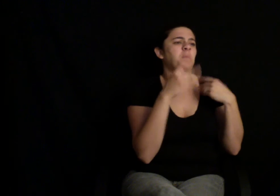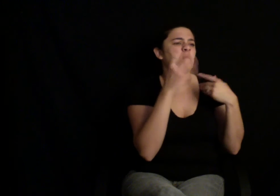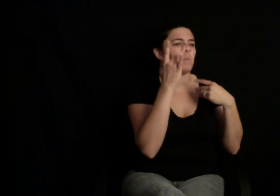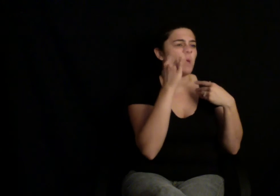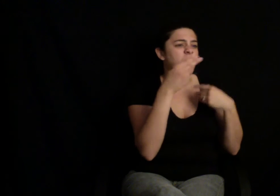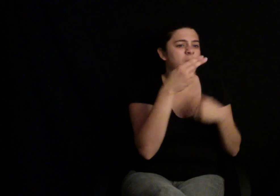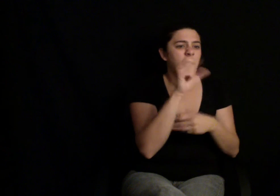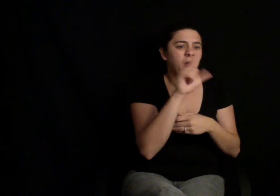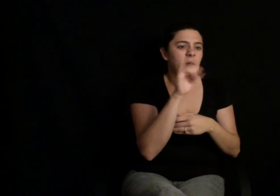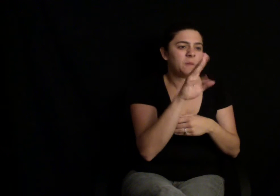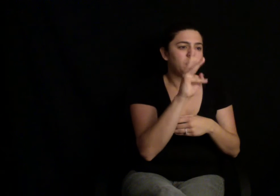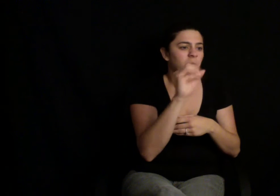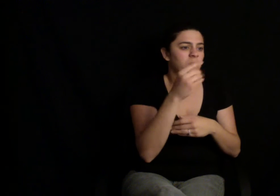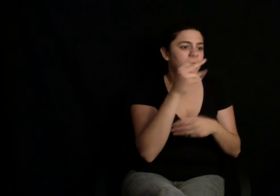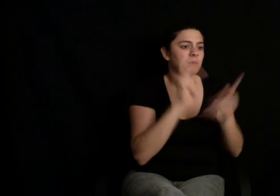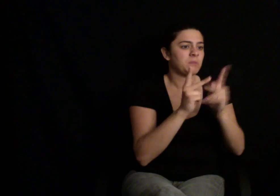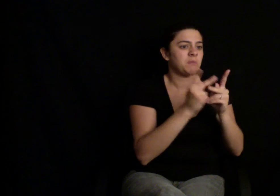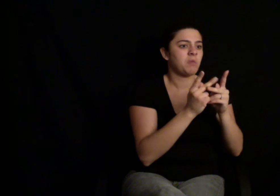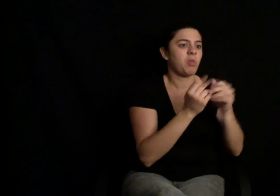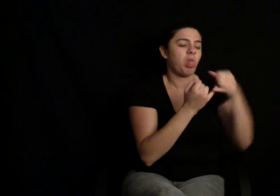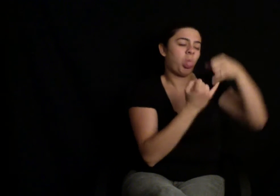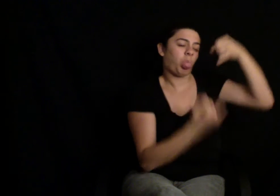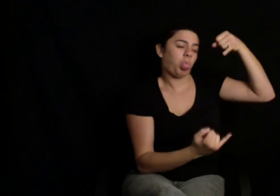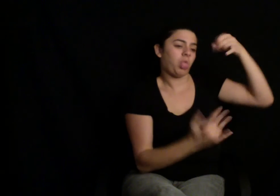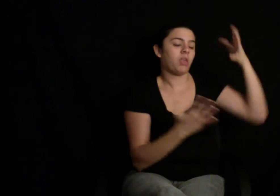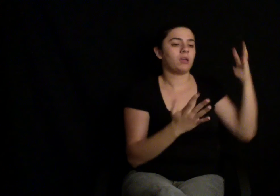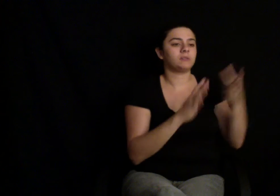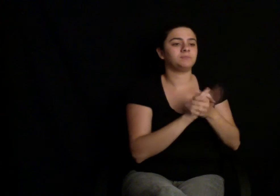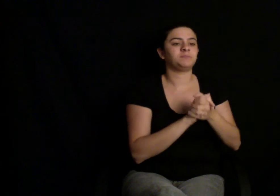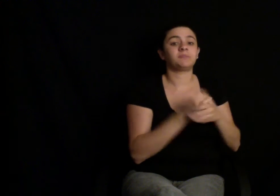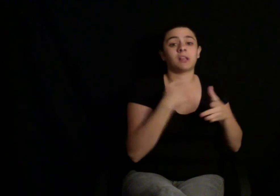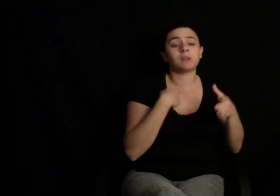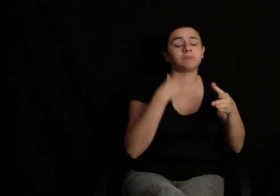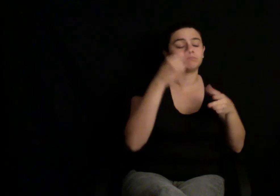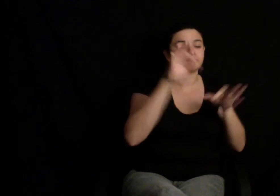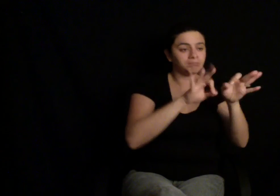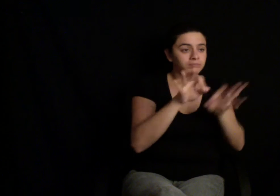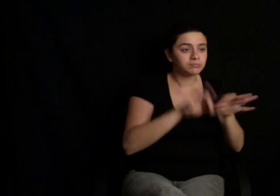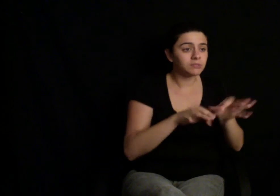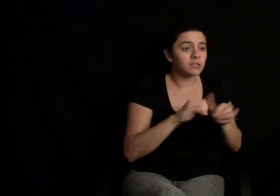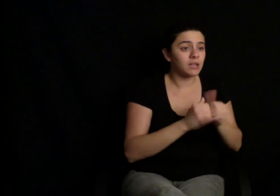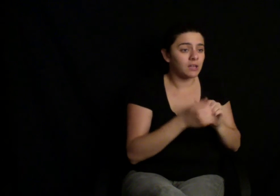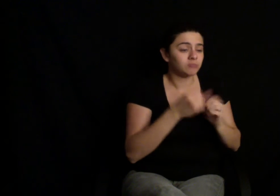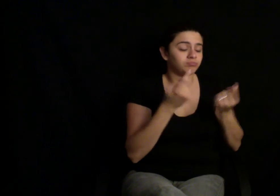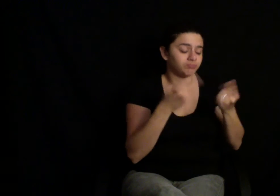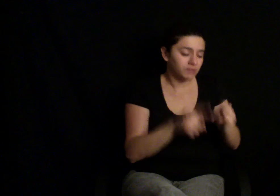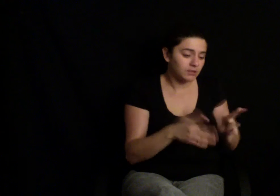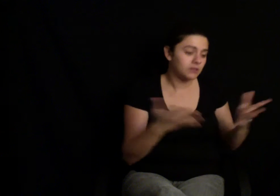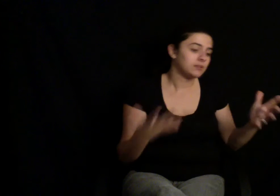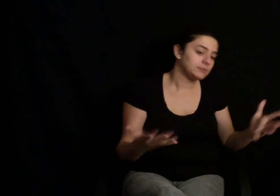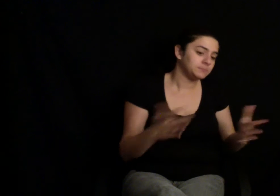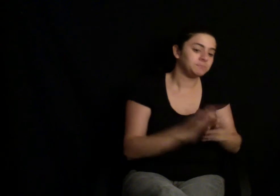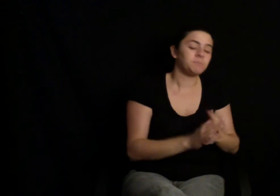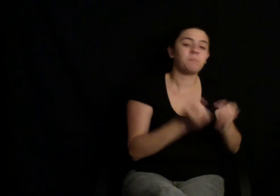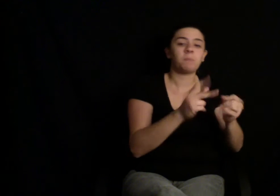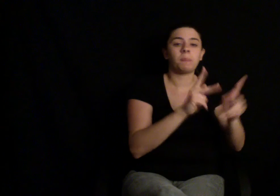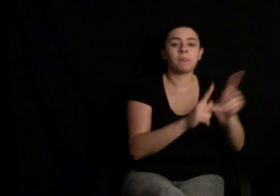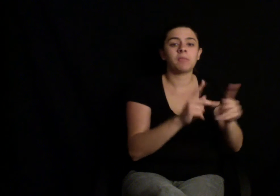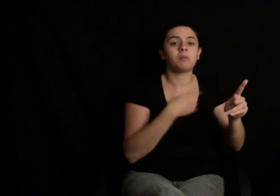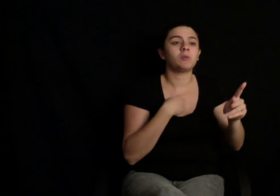them how that happens. It's really not that exciting. And people really liked my answer. It got a lot of upvotes. But then some people were like, "Oh, you're